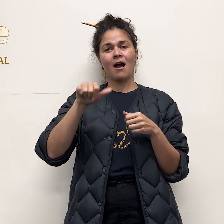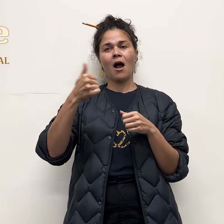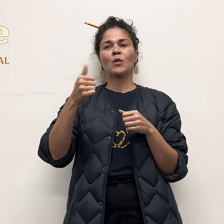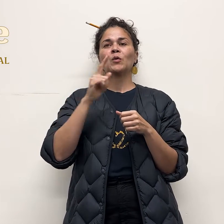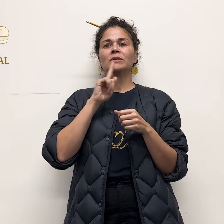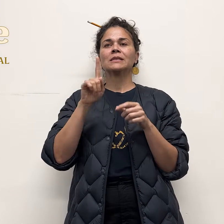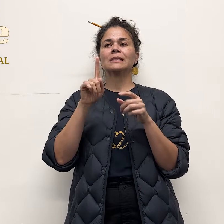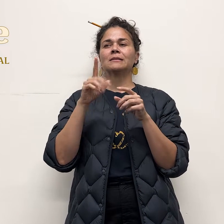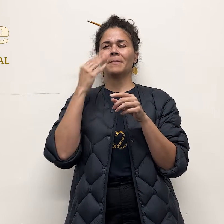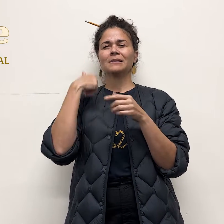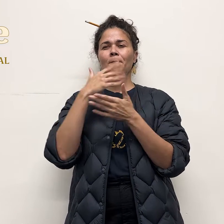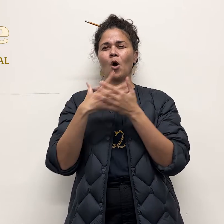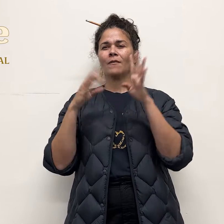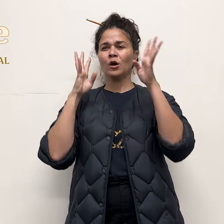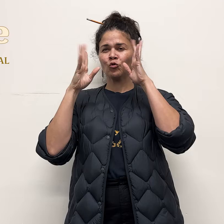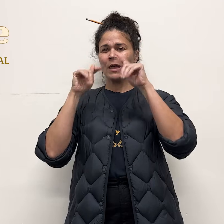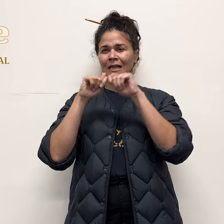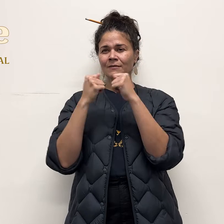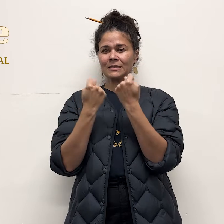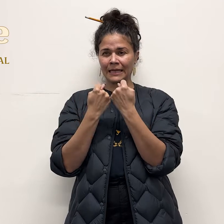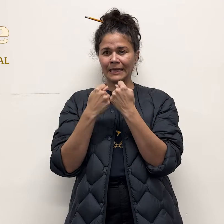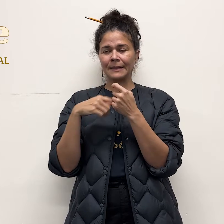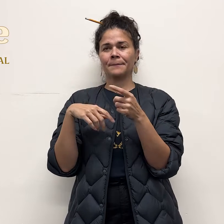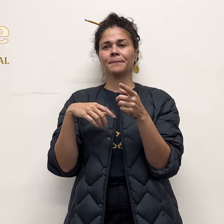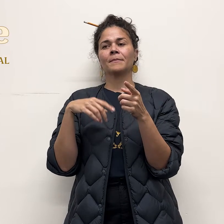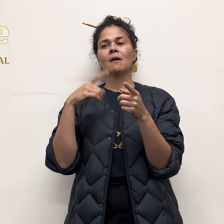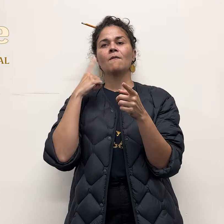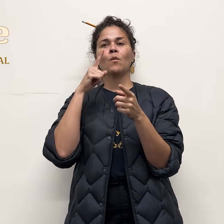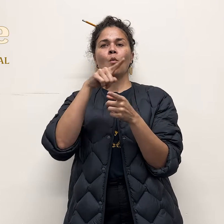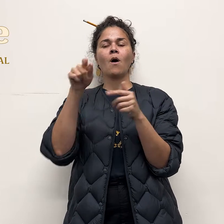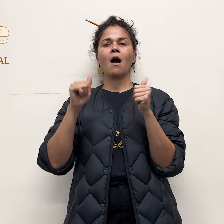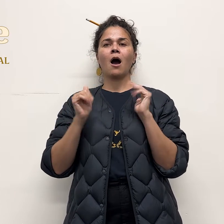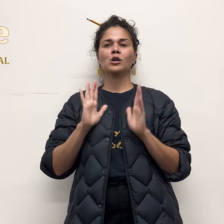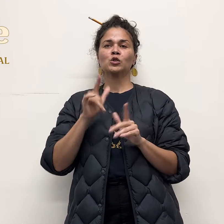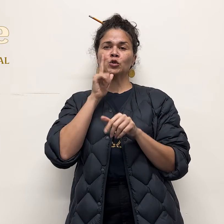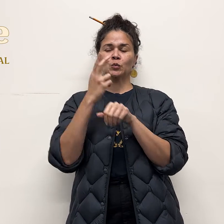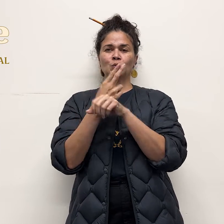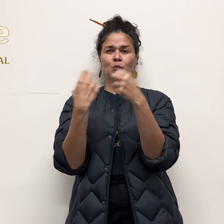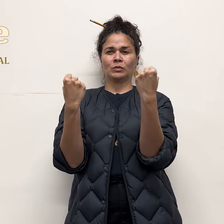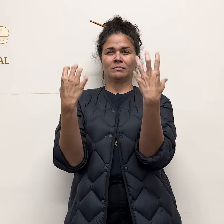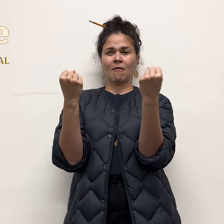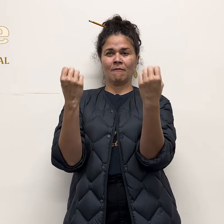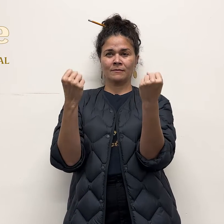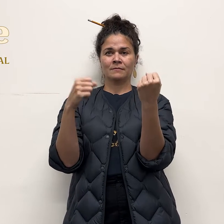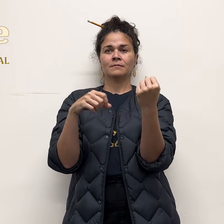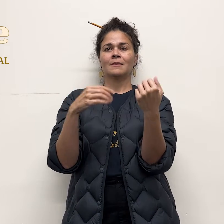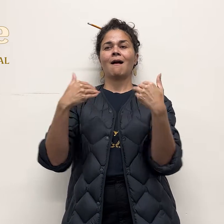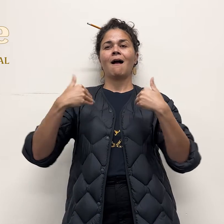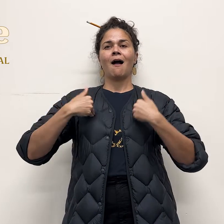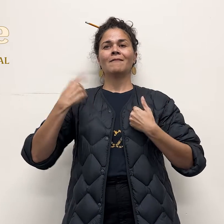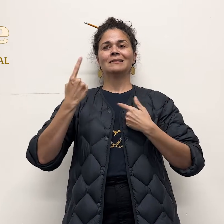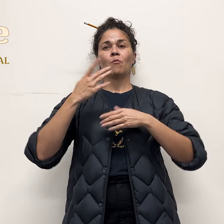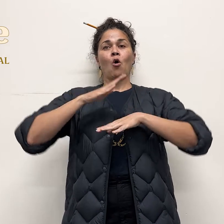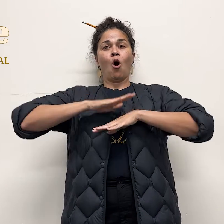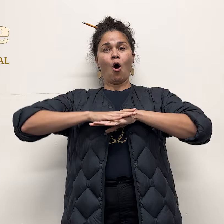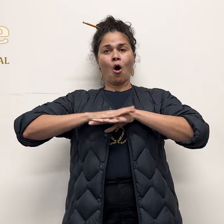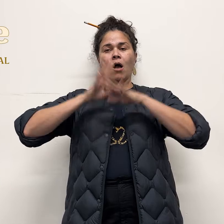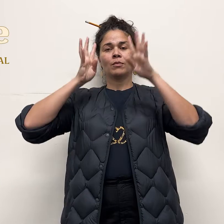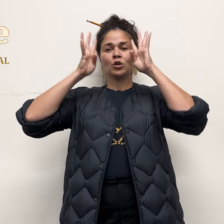that I'm part of the creative team. So the actors are going to use sign language on stage. And each